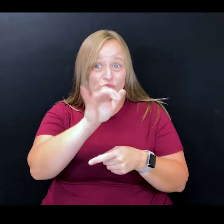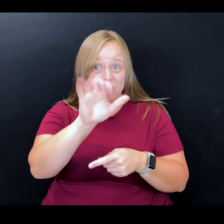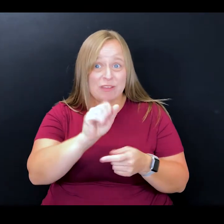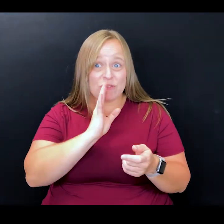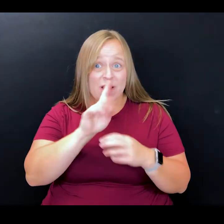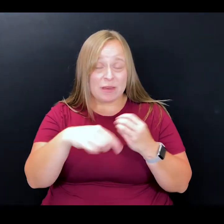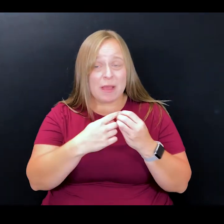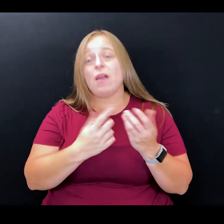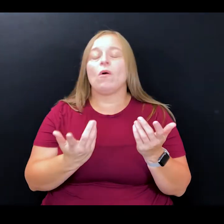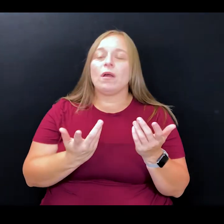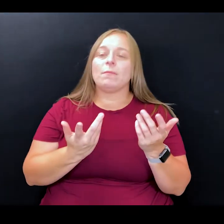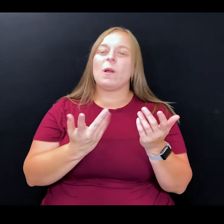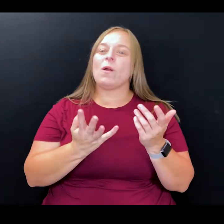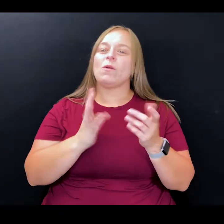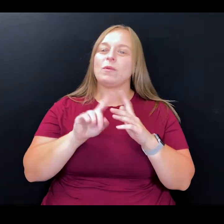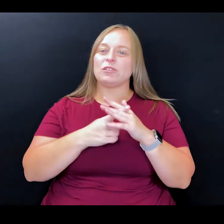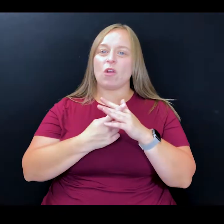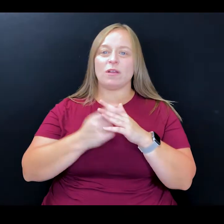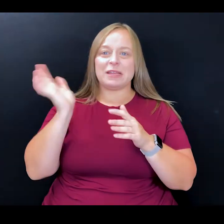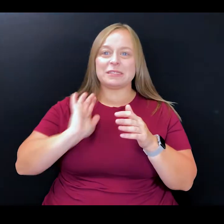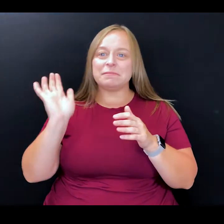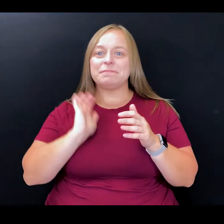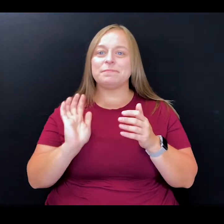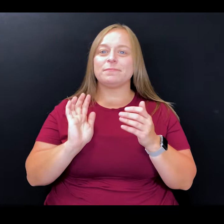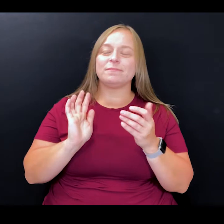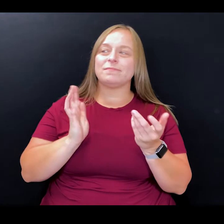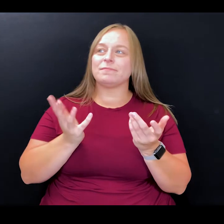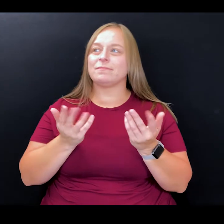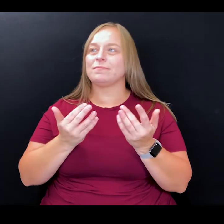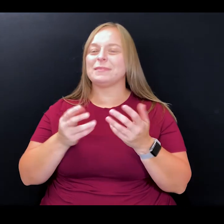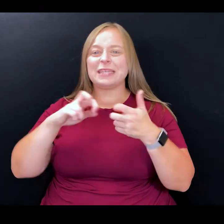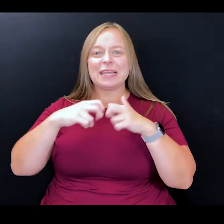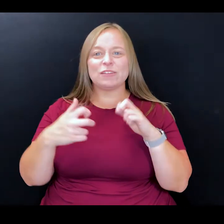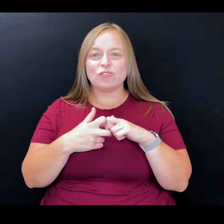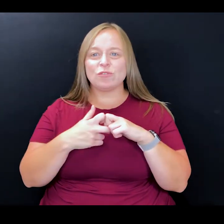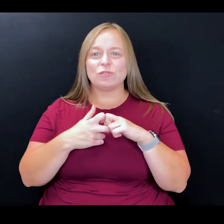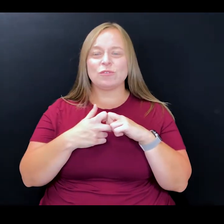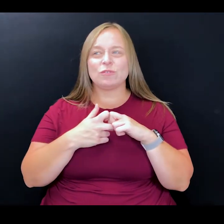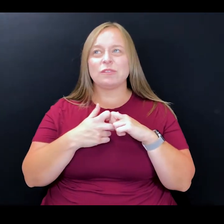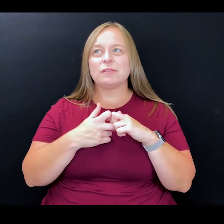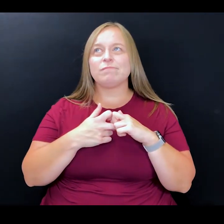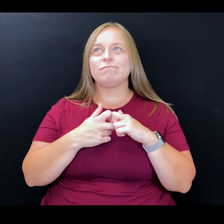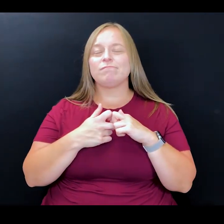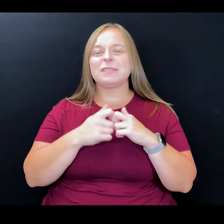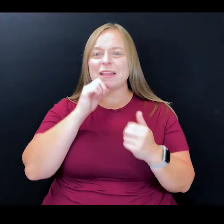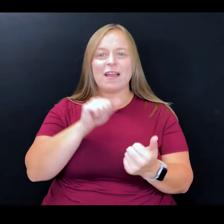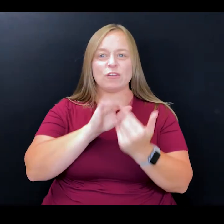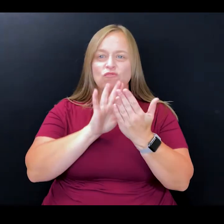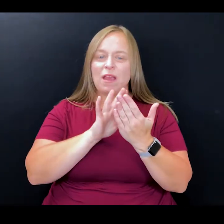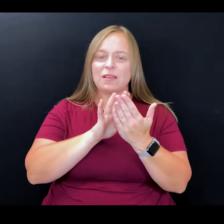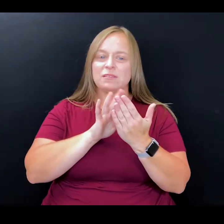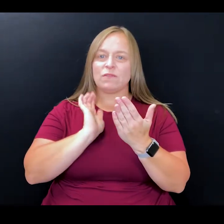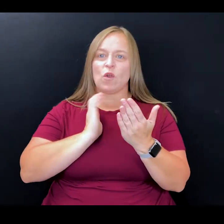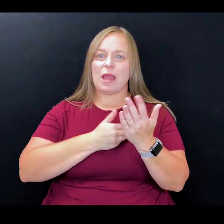talked about. But when we started this, there were issues that were not